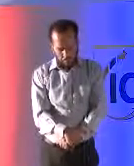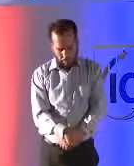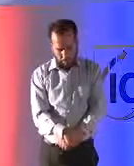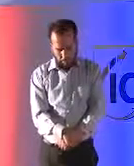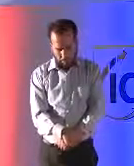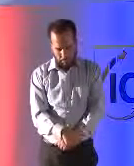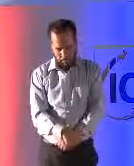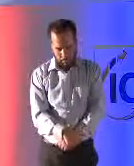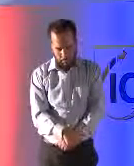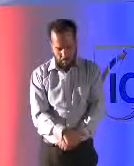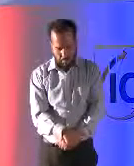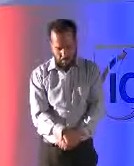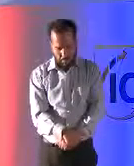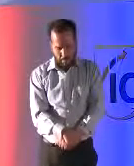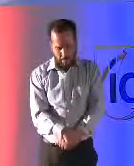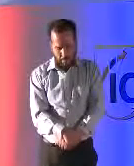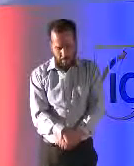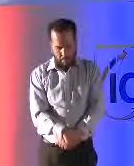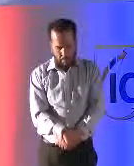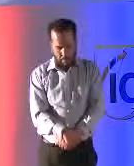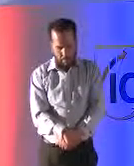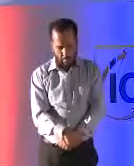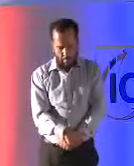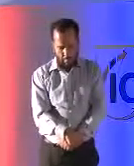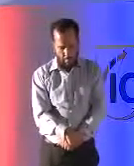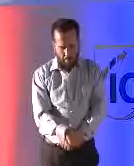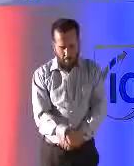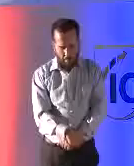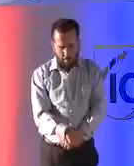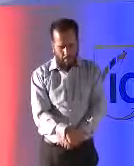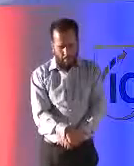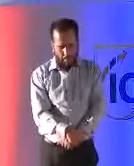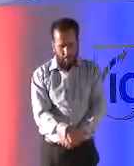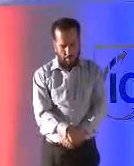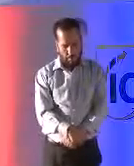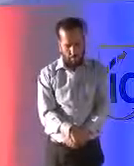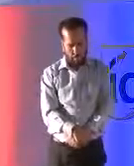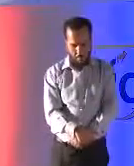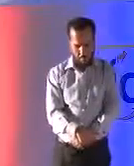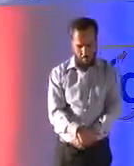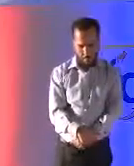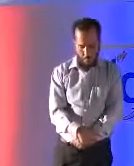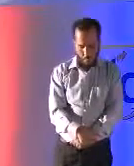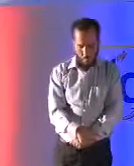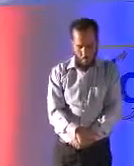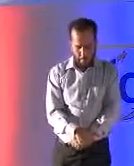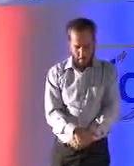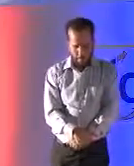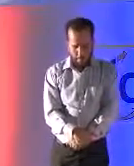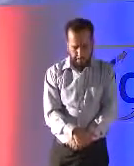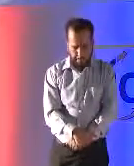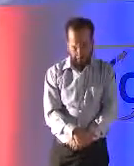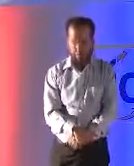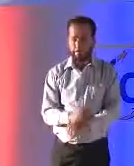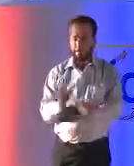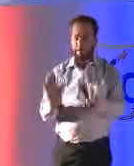guess what? Today, most of you are connected. And thanks for the turning point, thanks for this excitement of